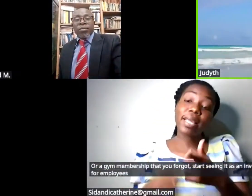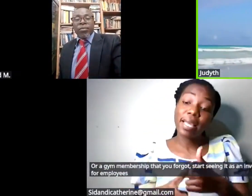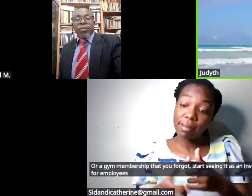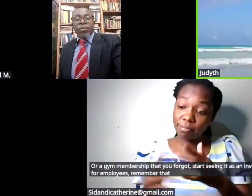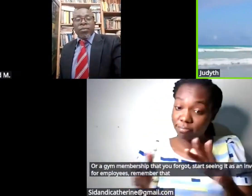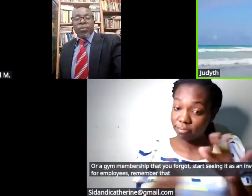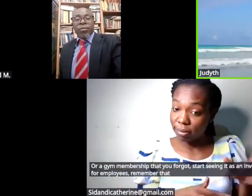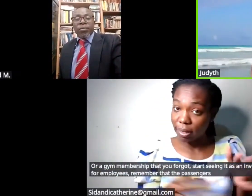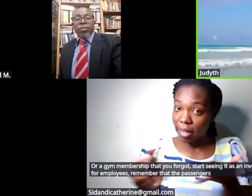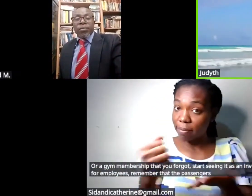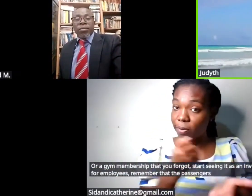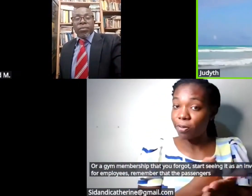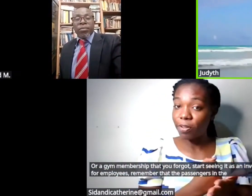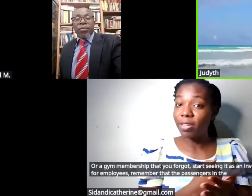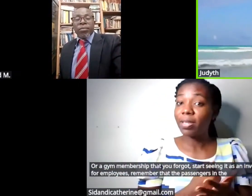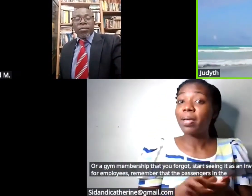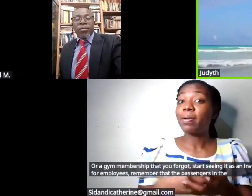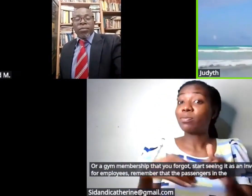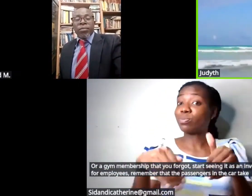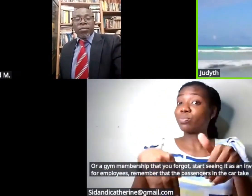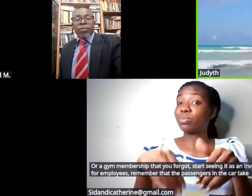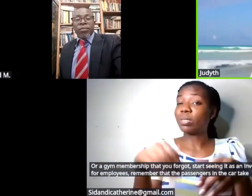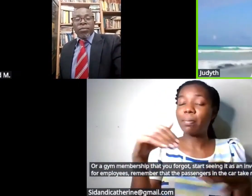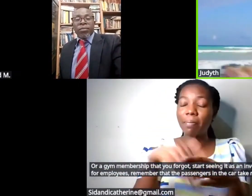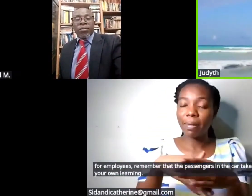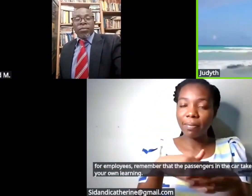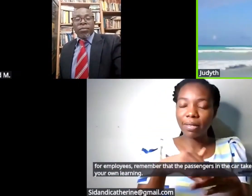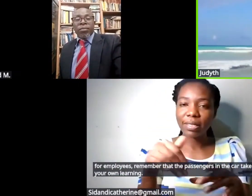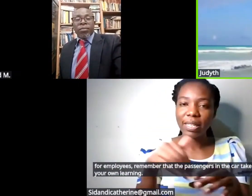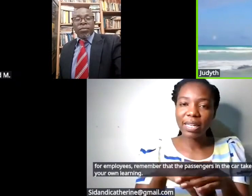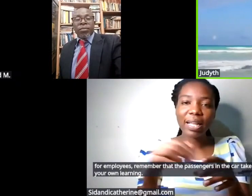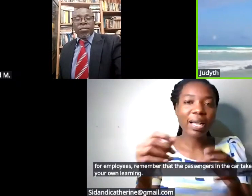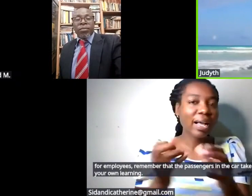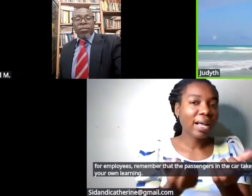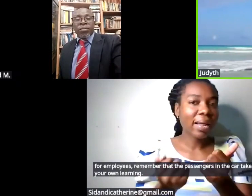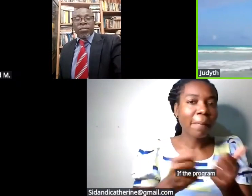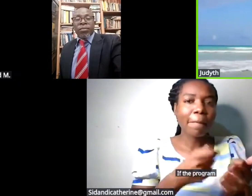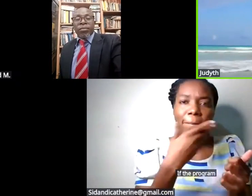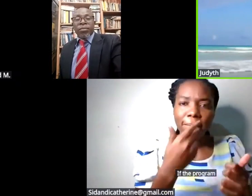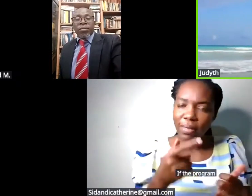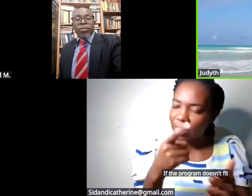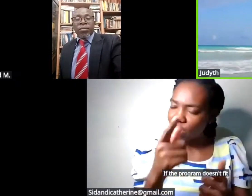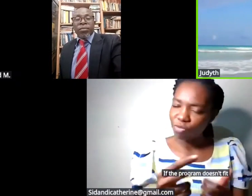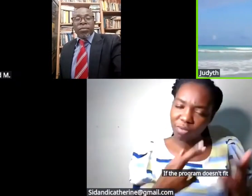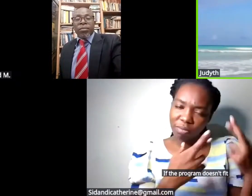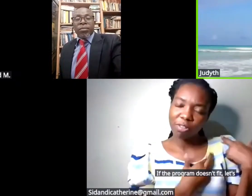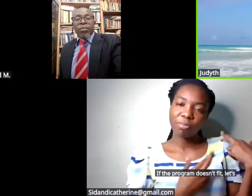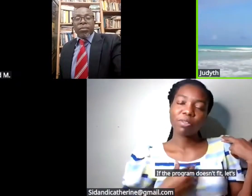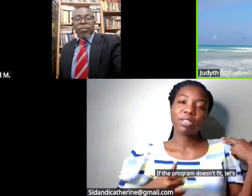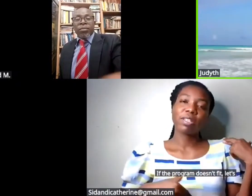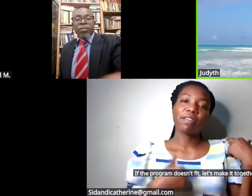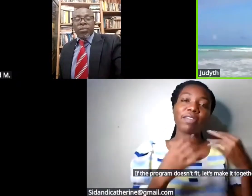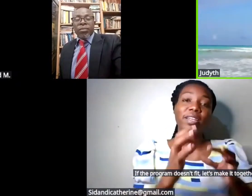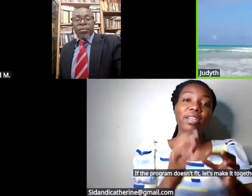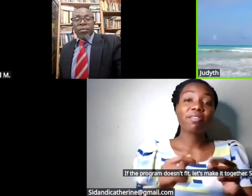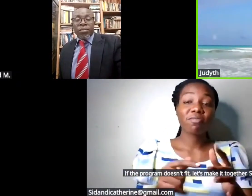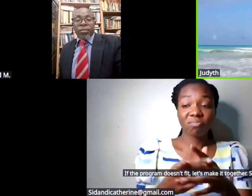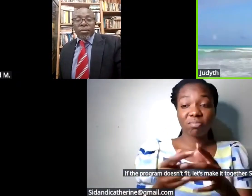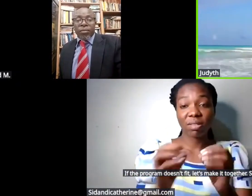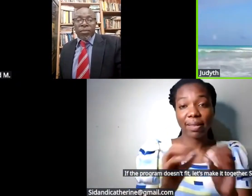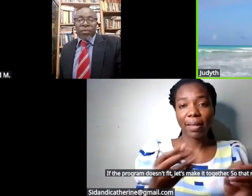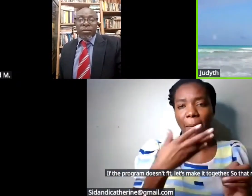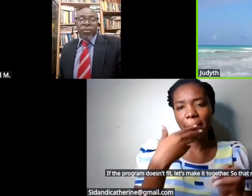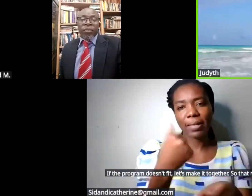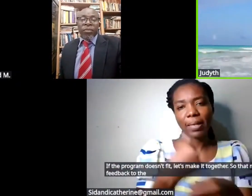passengers in the car, take responsibility for your own learning. If the program doesn't fit, let's make it together. So that means giving feedback to the